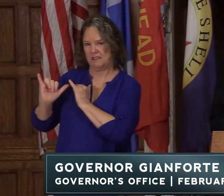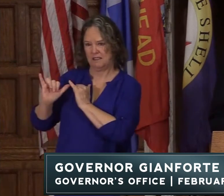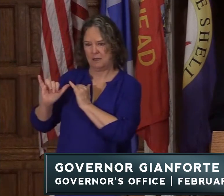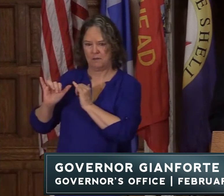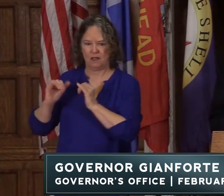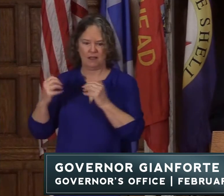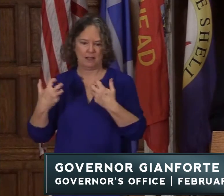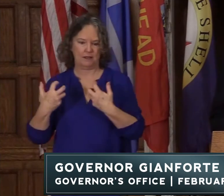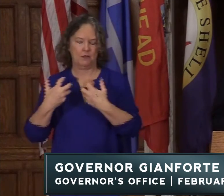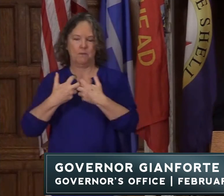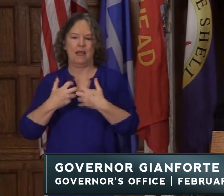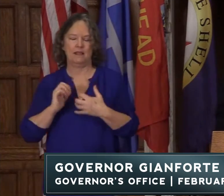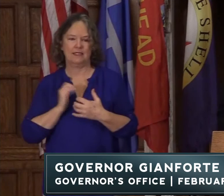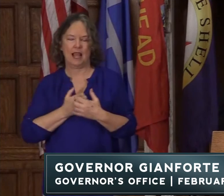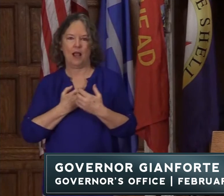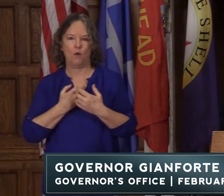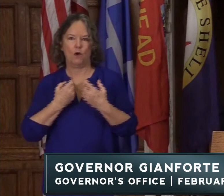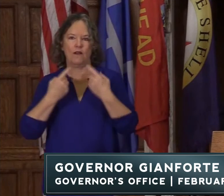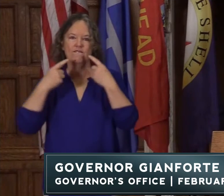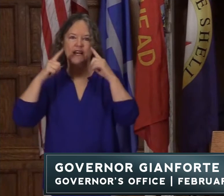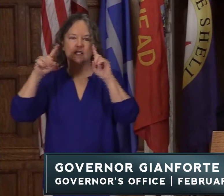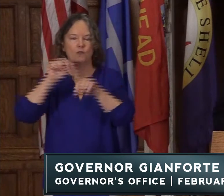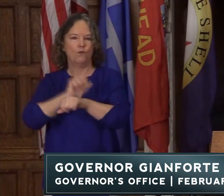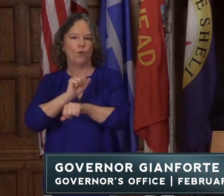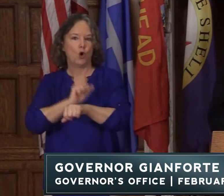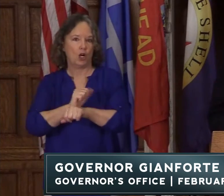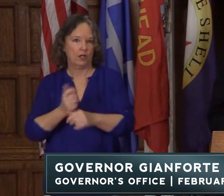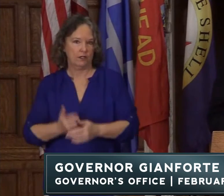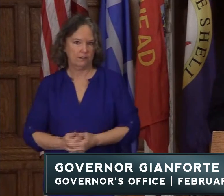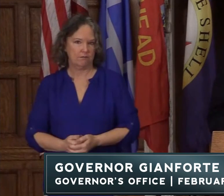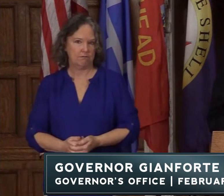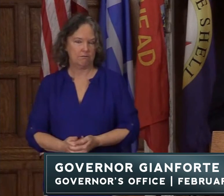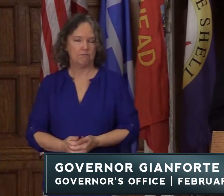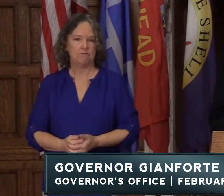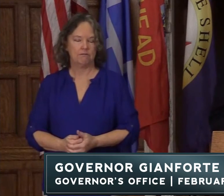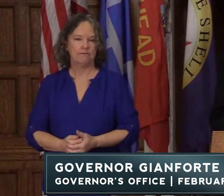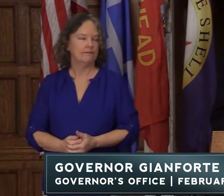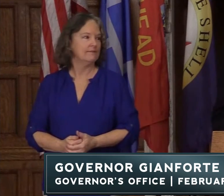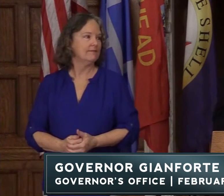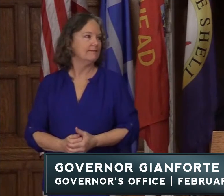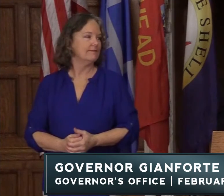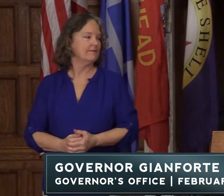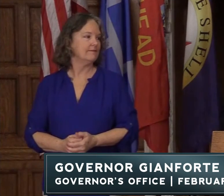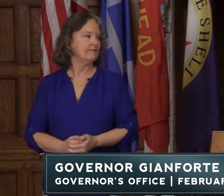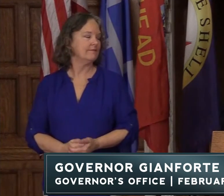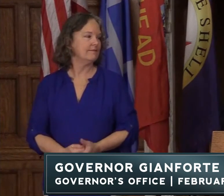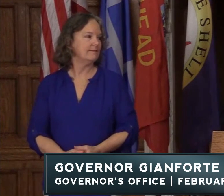has done getting this into people's arms. Is there another online question?